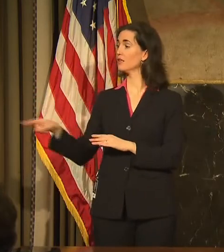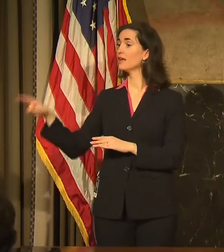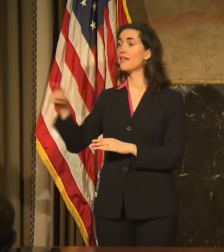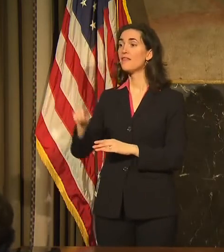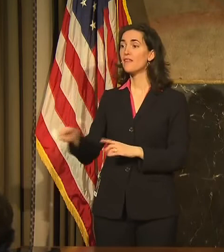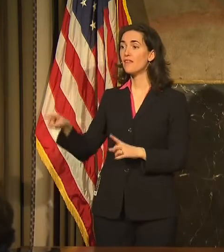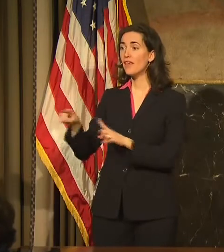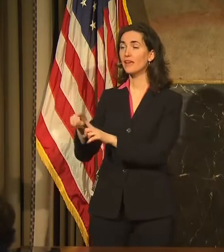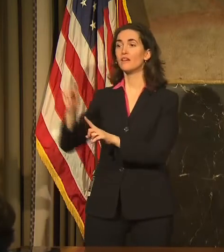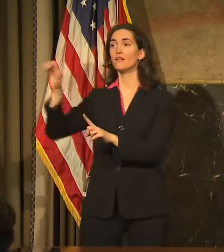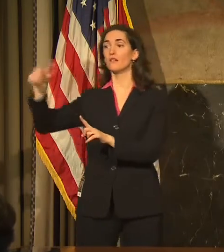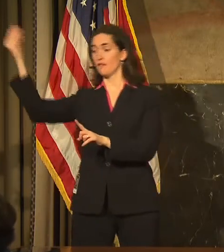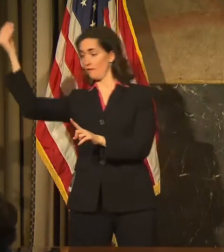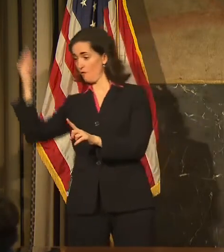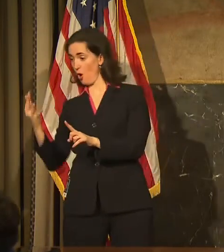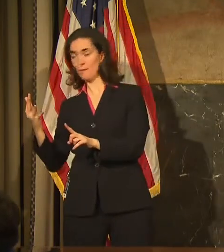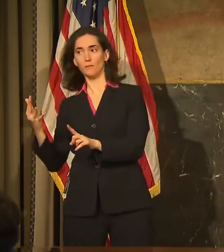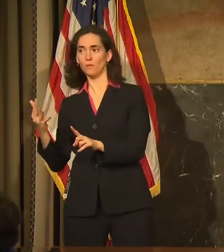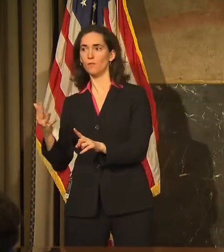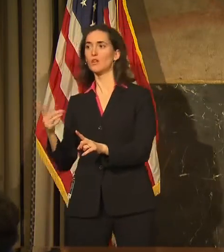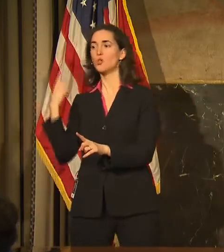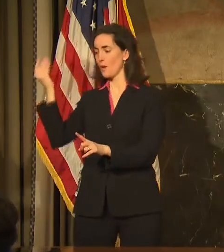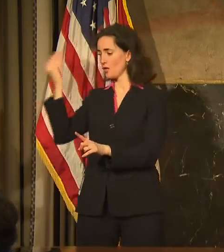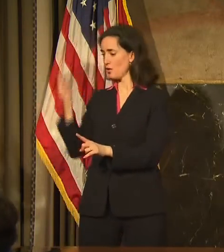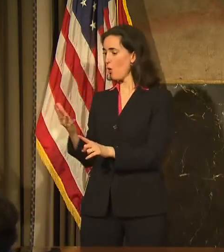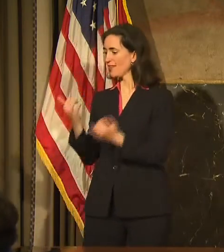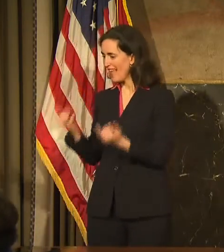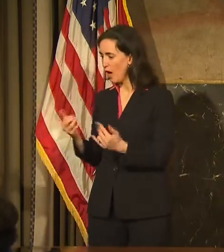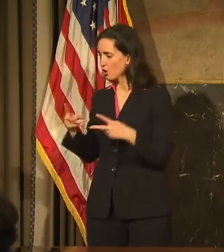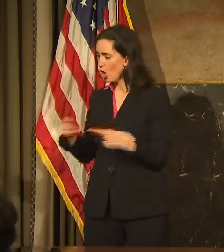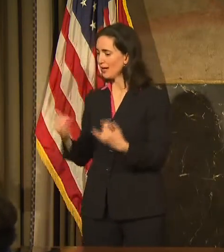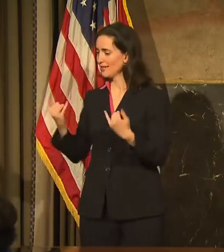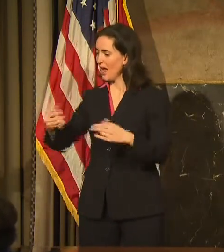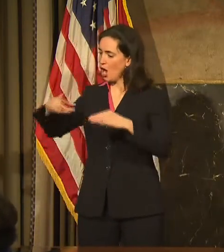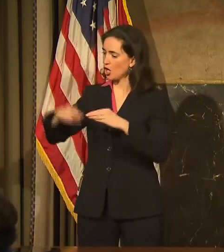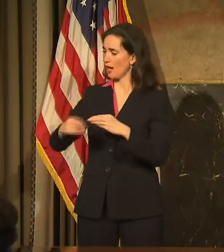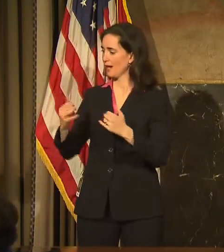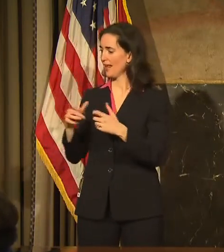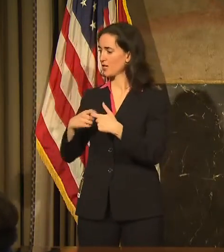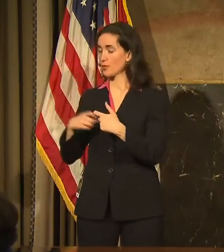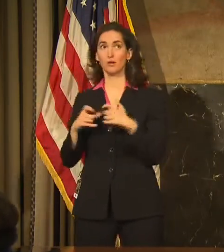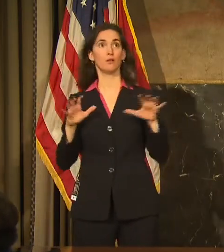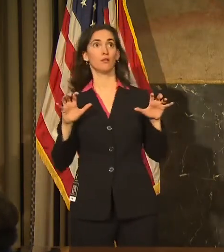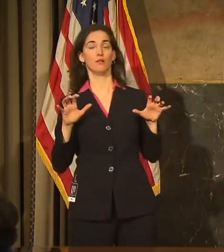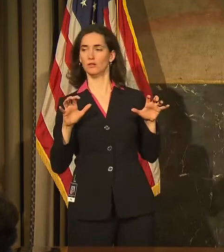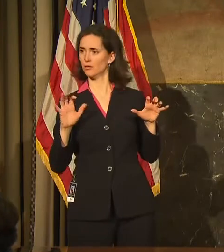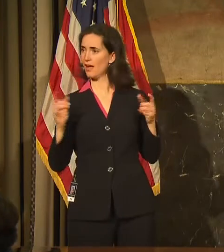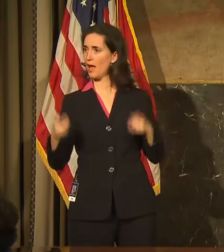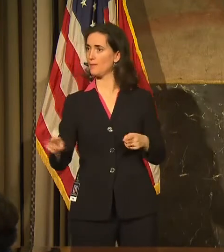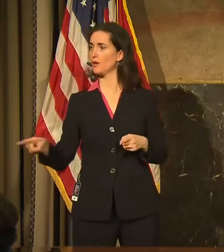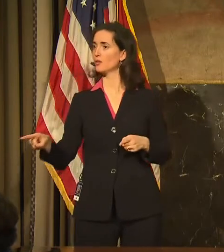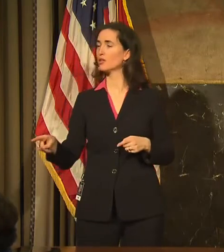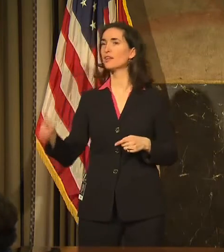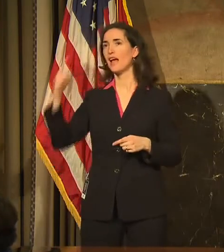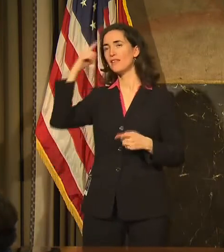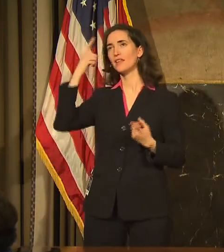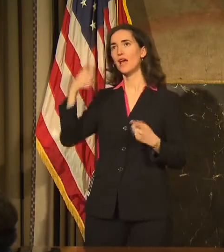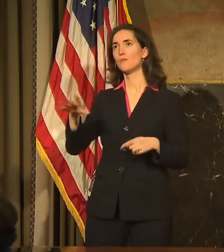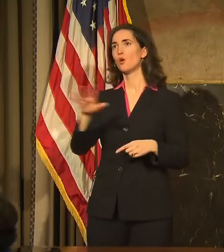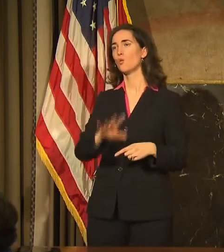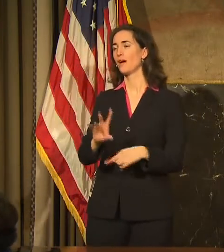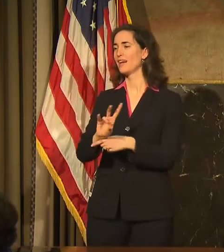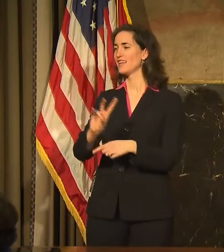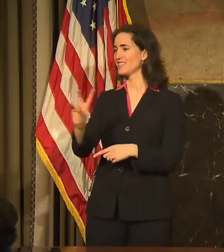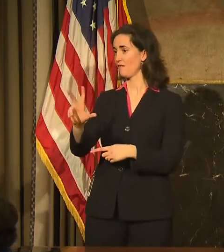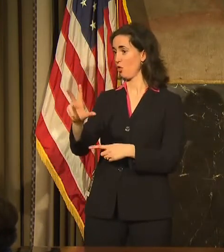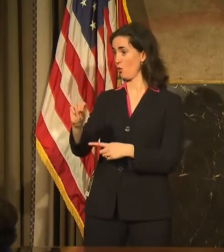advance notification. They were told, you have to do this, you have to do it now. And it was literally the case that I think it was 7:30 when